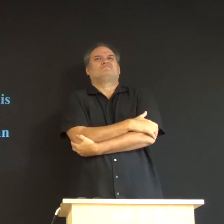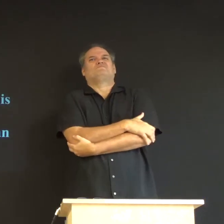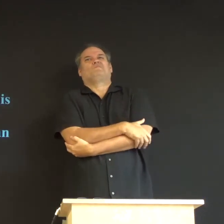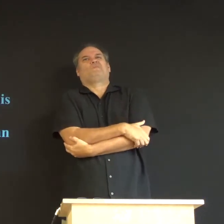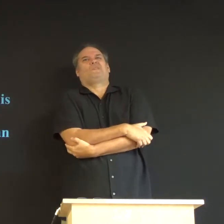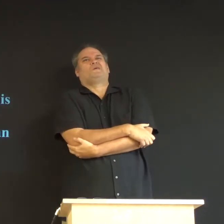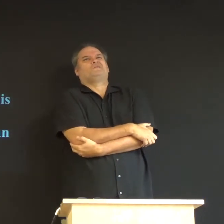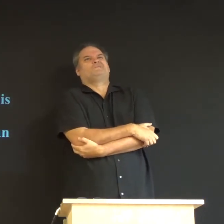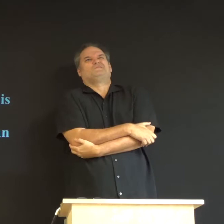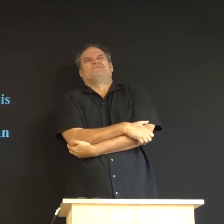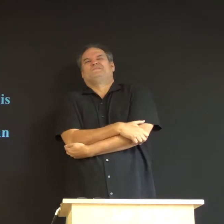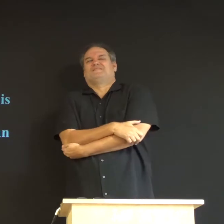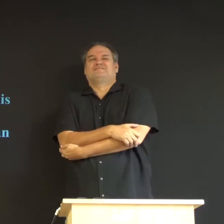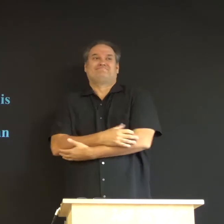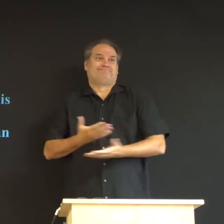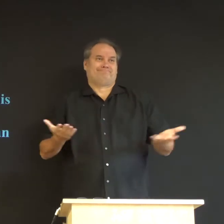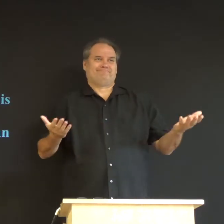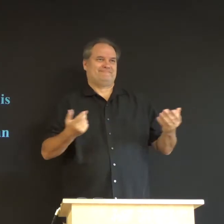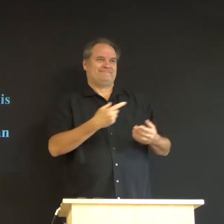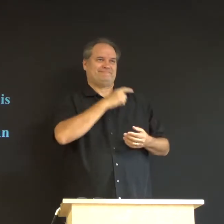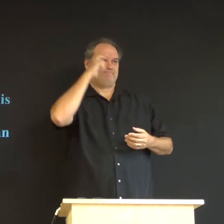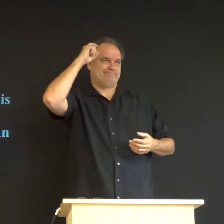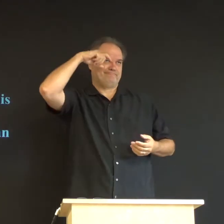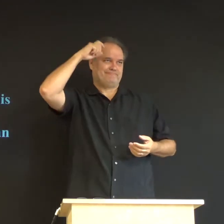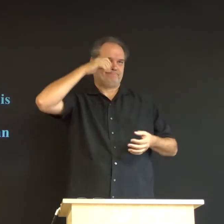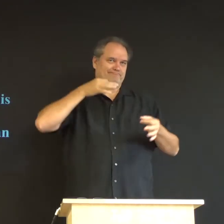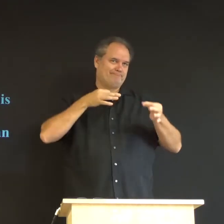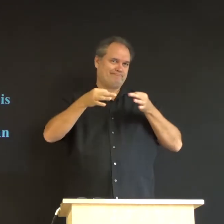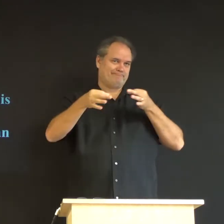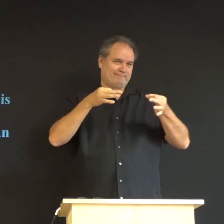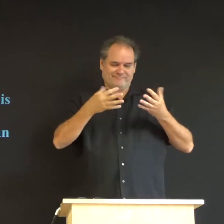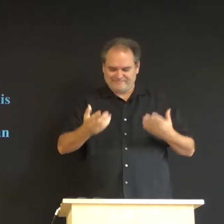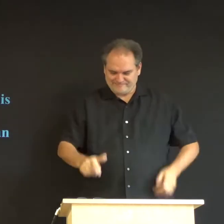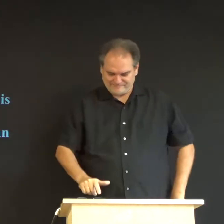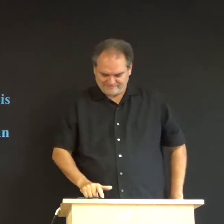The Pharisees hear this story, and they don't like it. Okay.